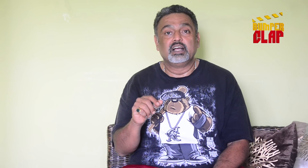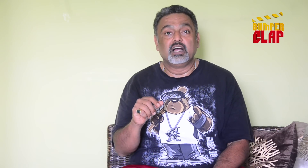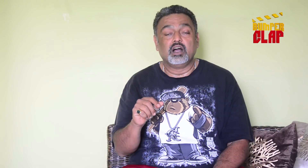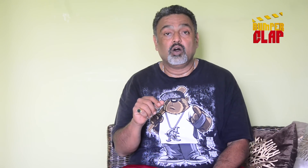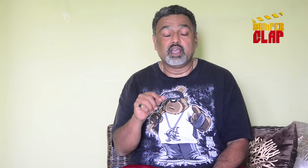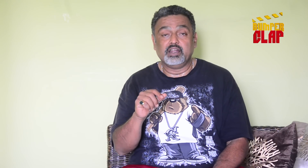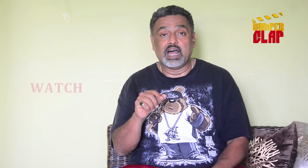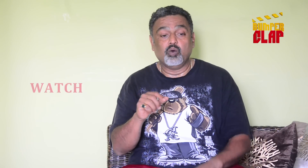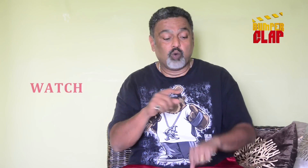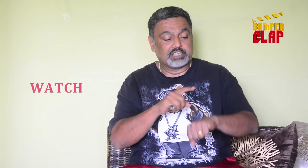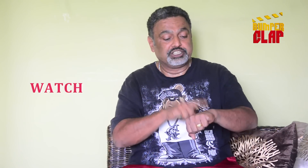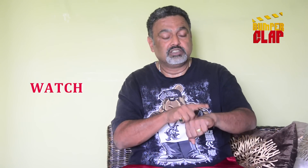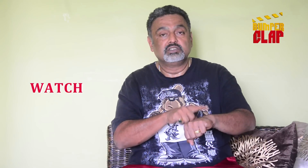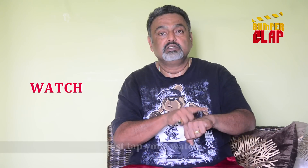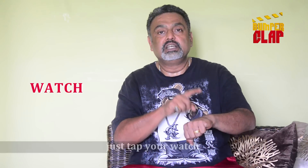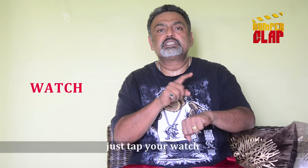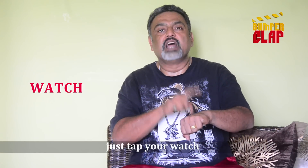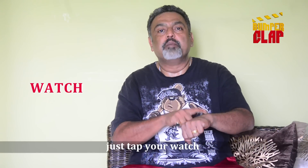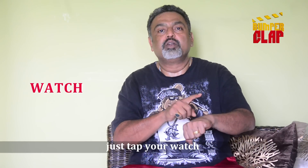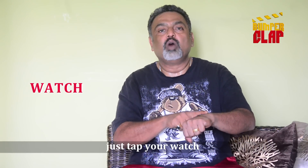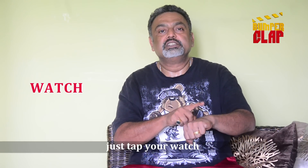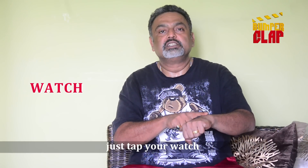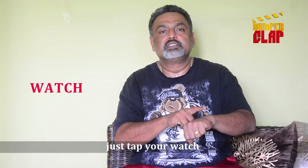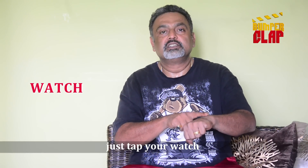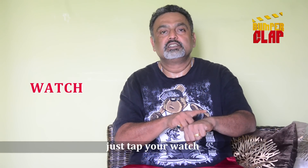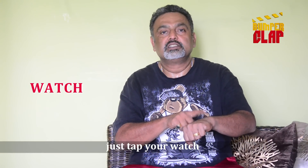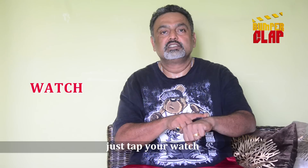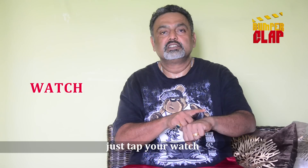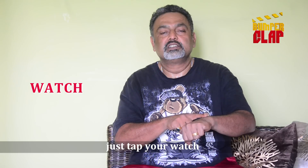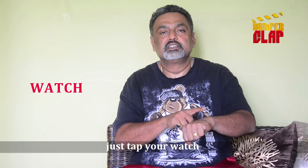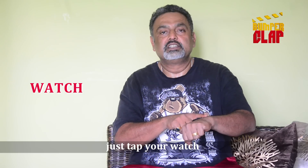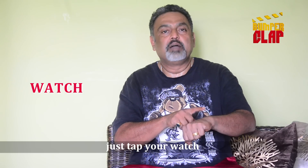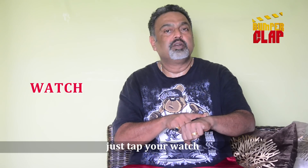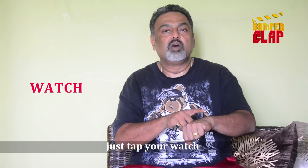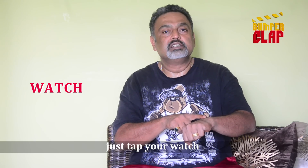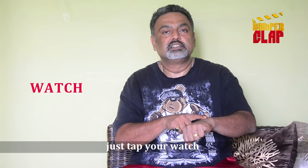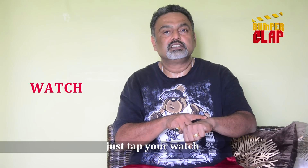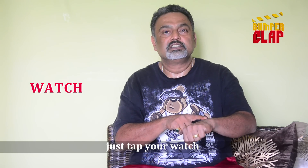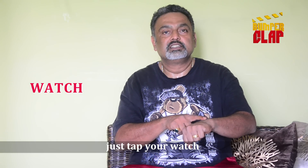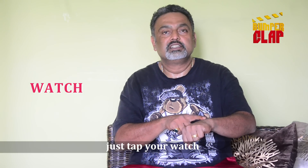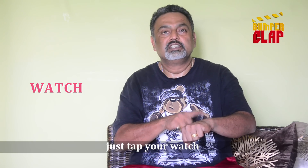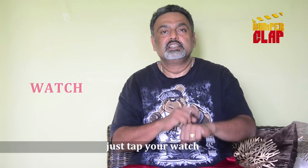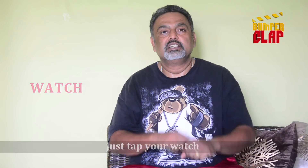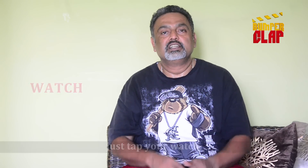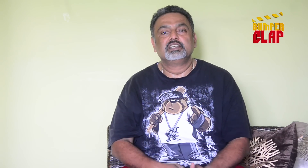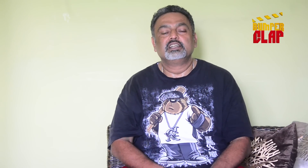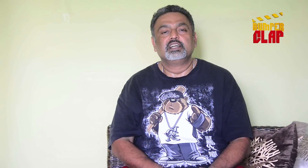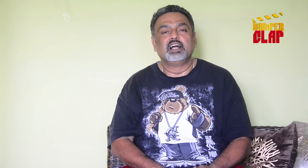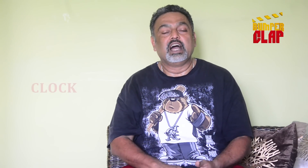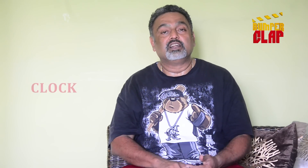okay okay now watch just tap your watch and